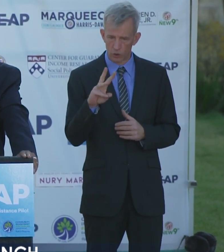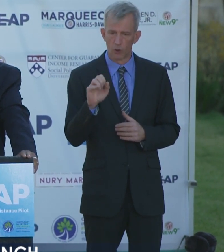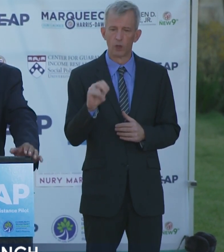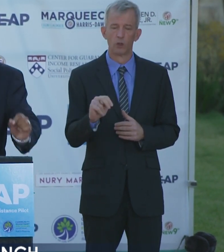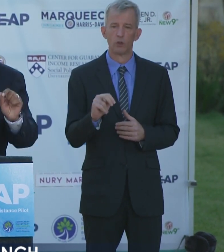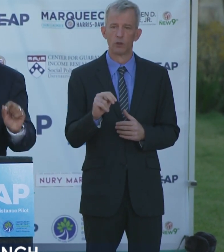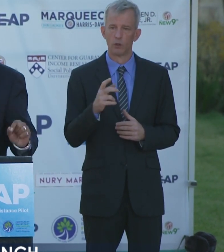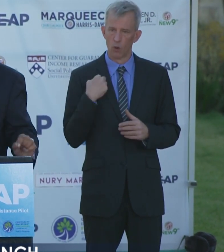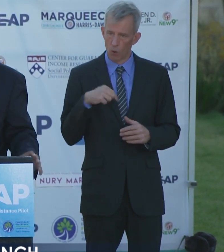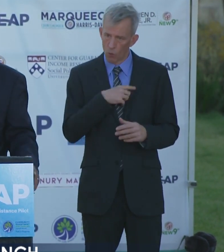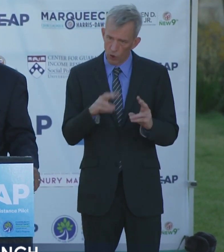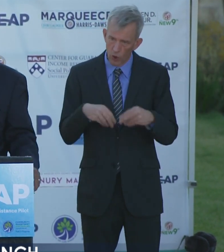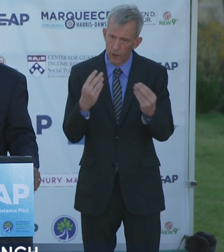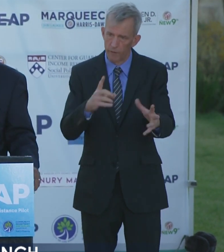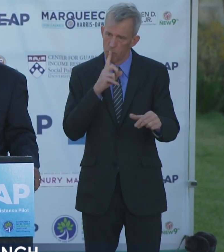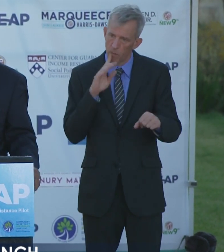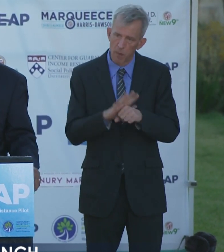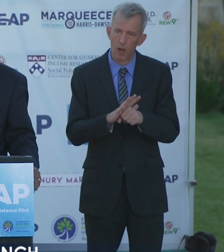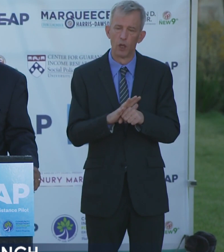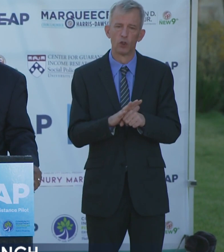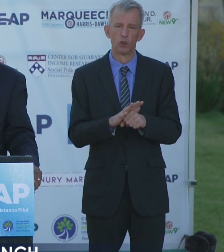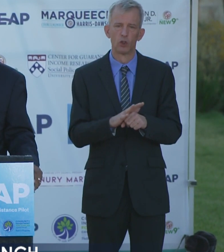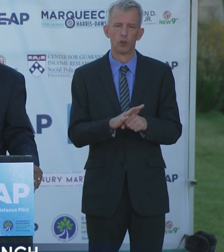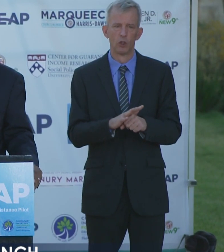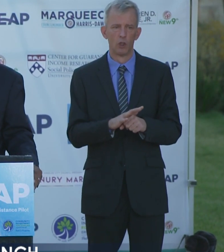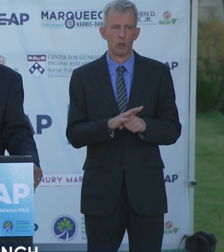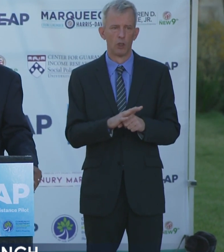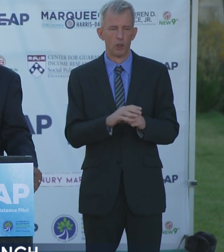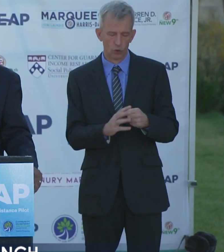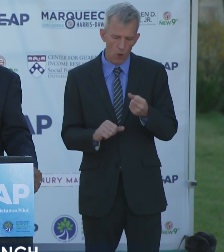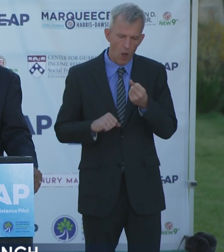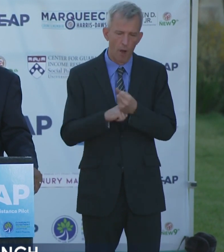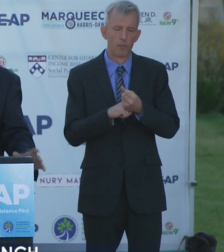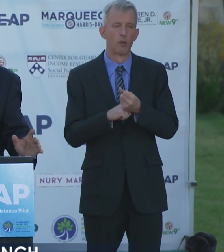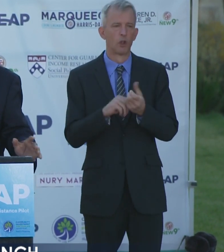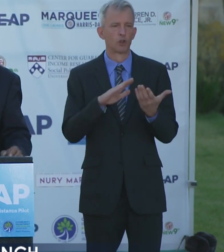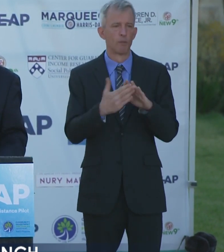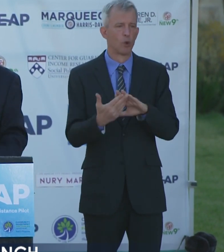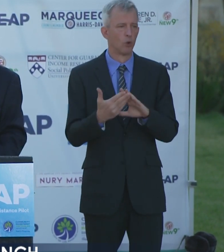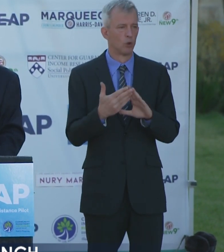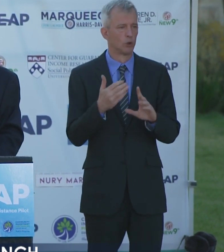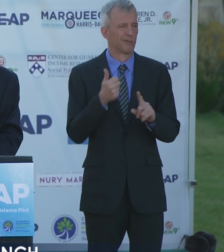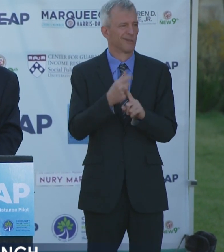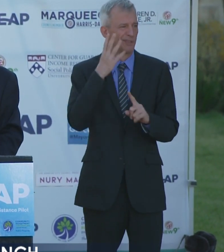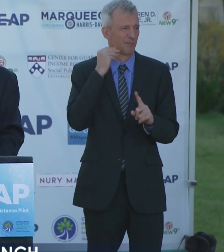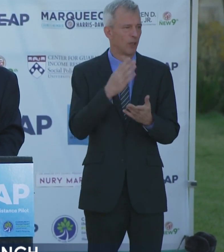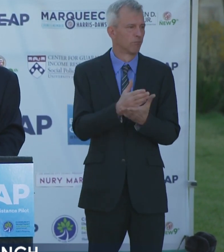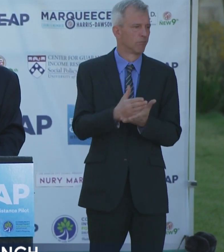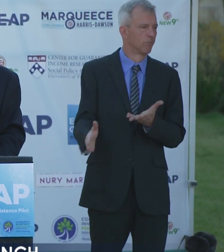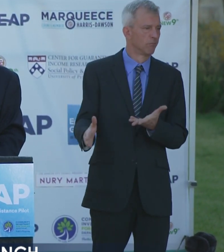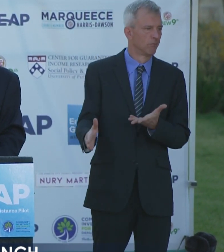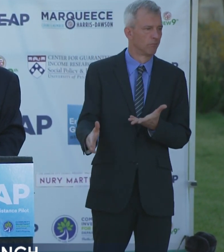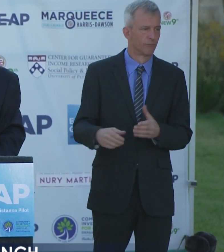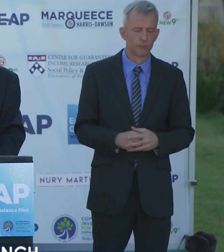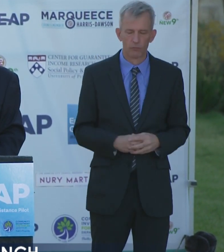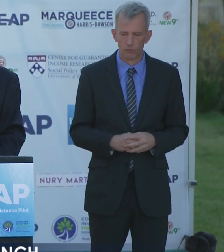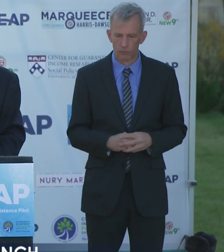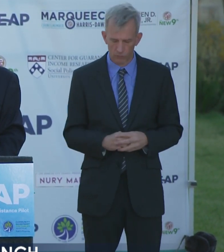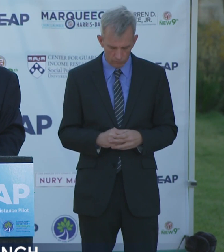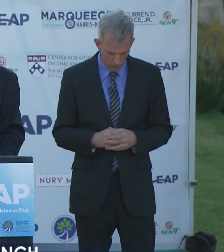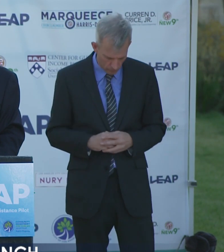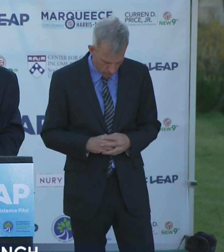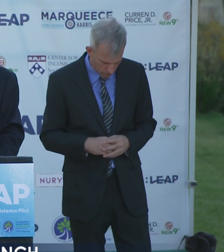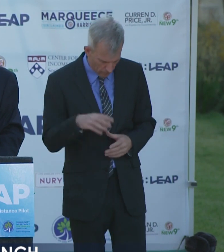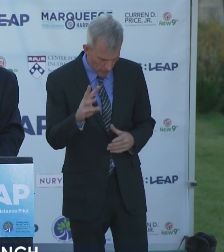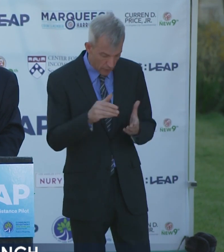on a pledge to uplift disenfranchised communities. It's just a start. The initial $6 million investment